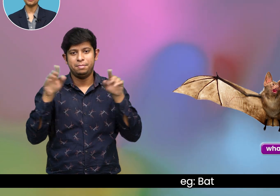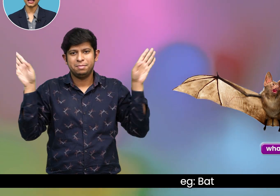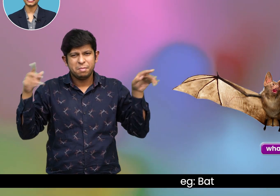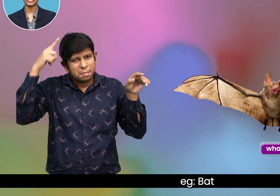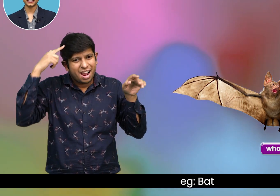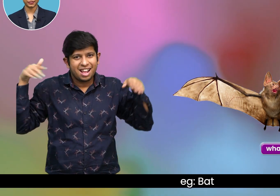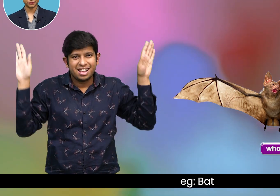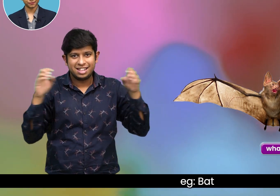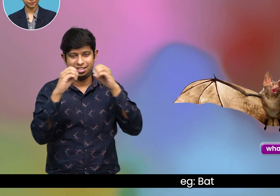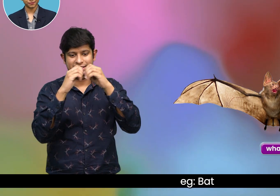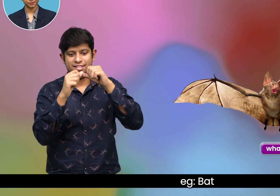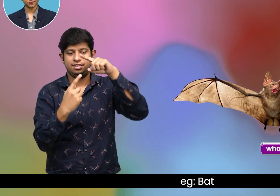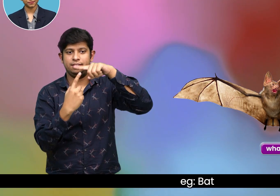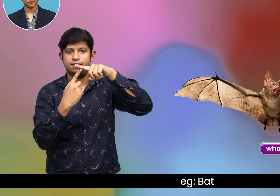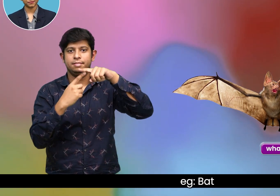Example, bat.